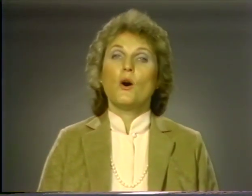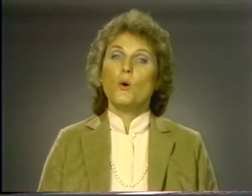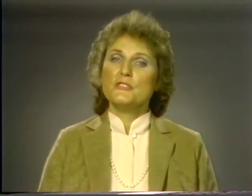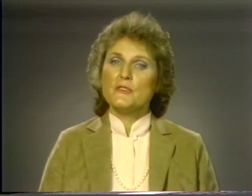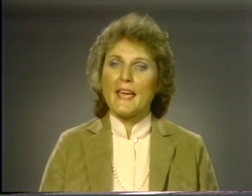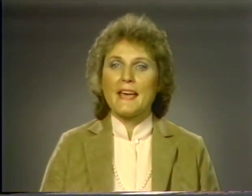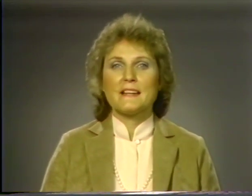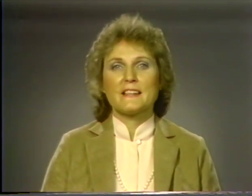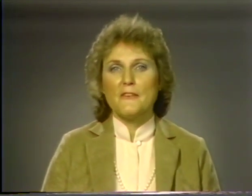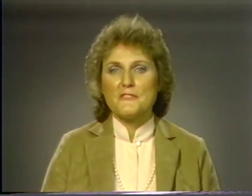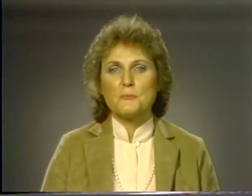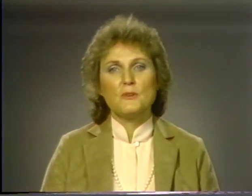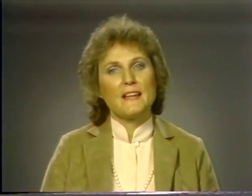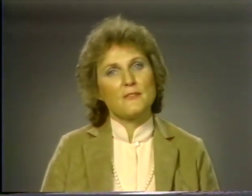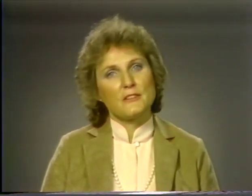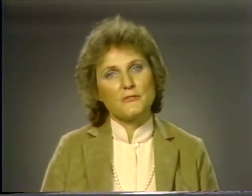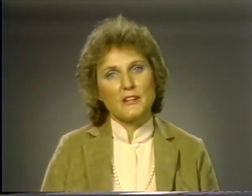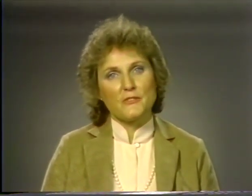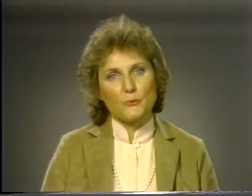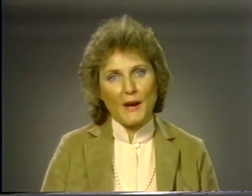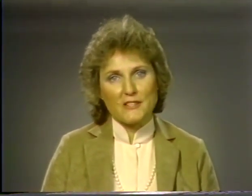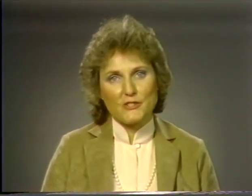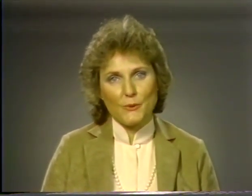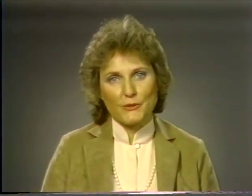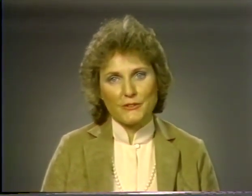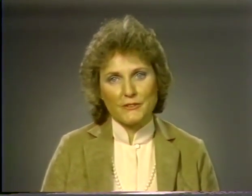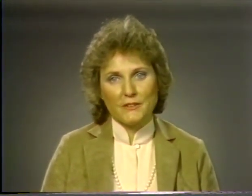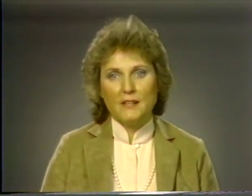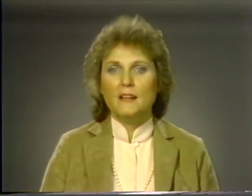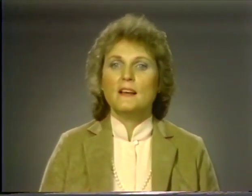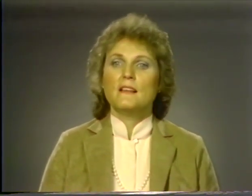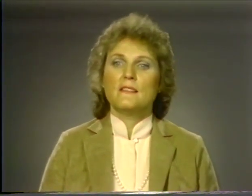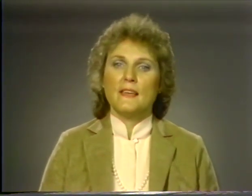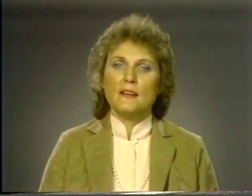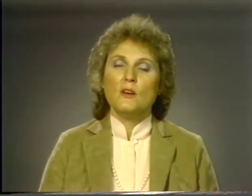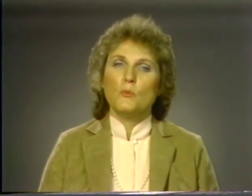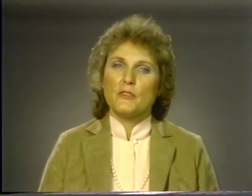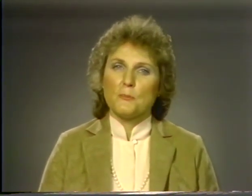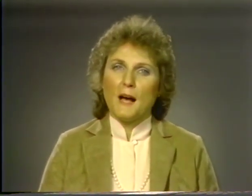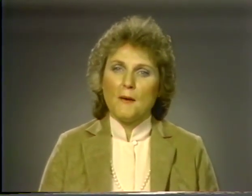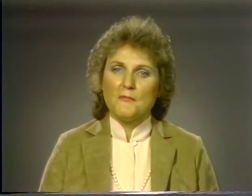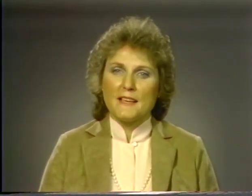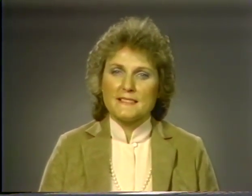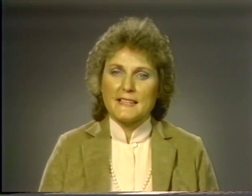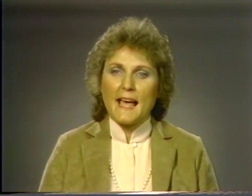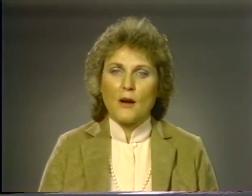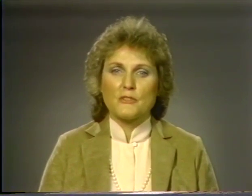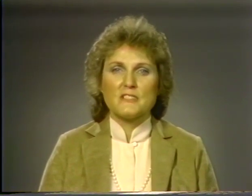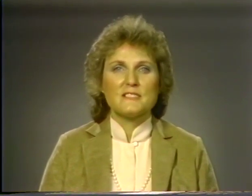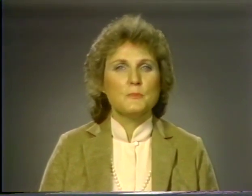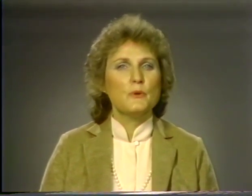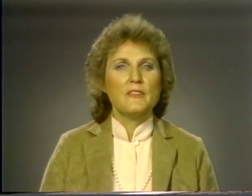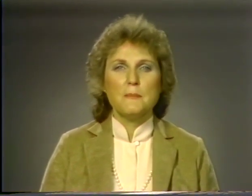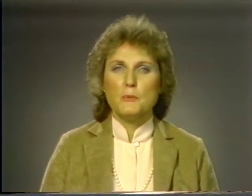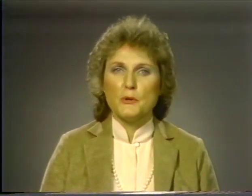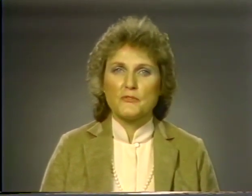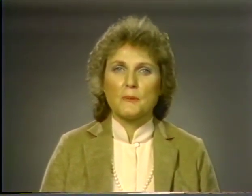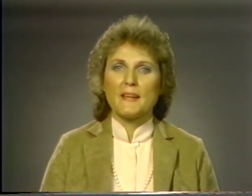hold your hand at a comfortable level in front of your right shoulder. Then, with your palm facing out, smoothly move from letter